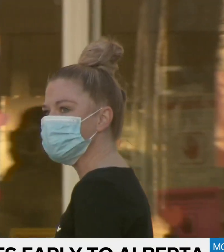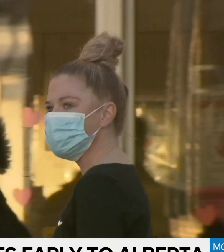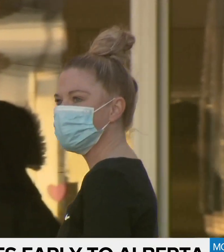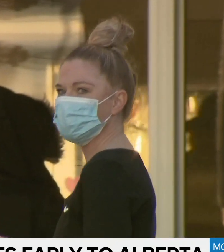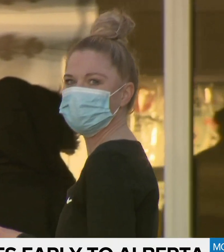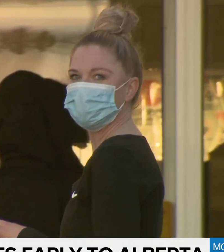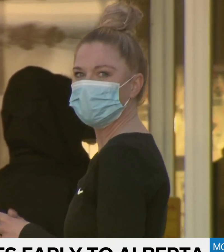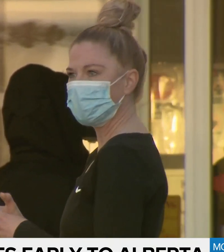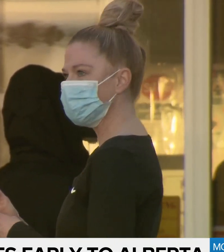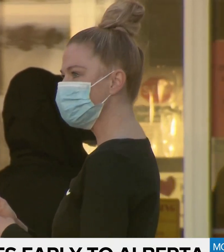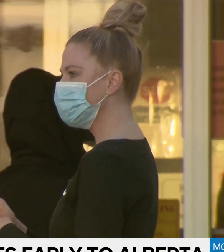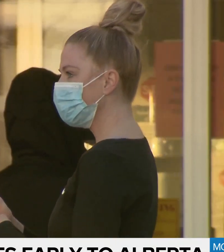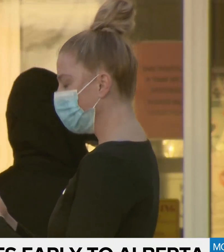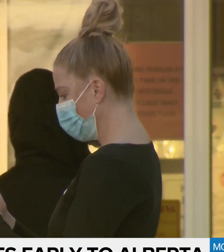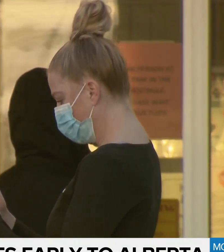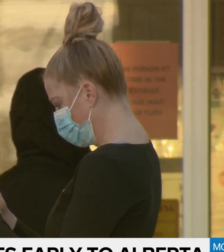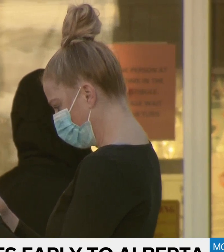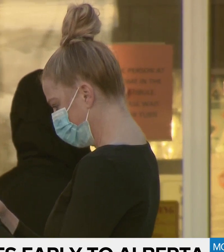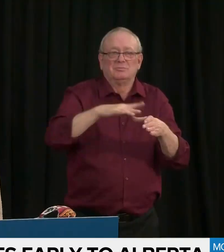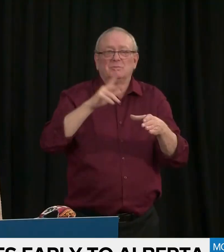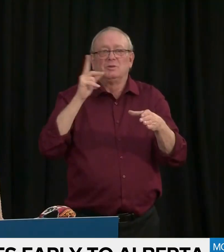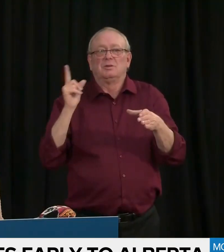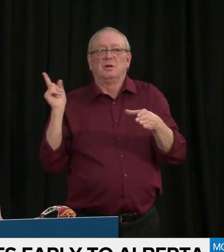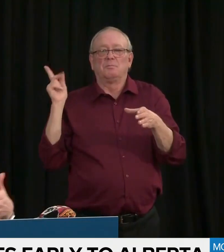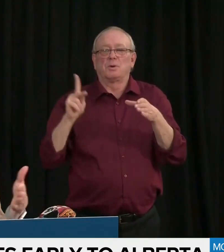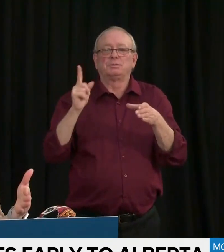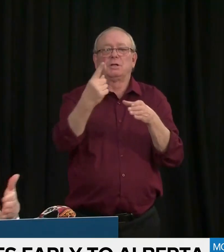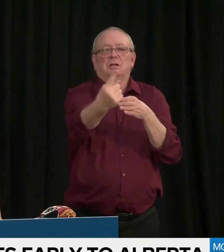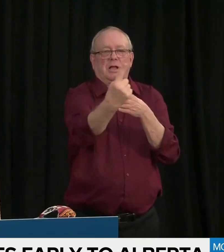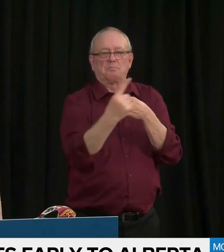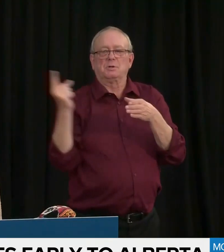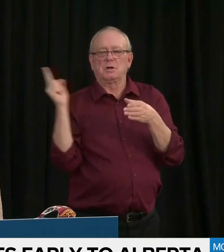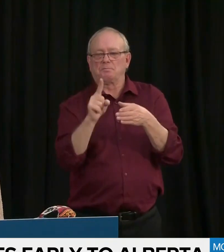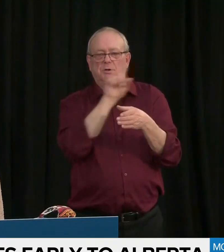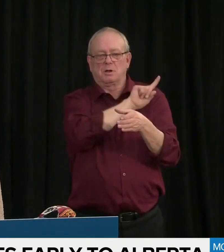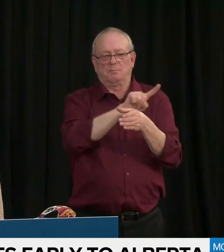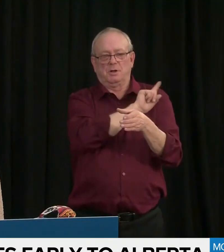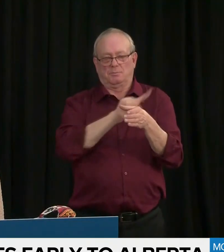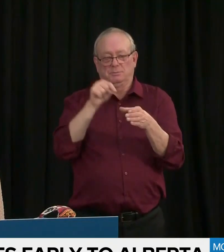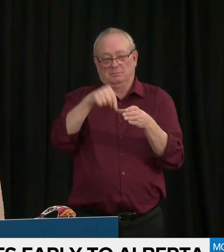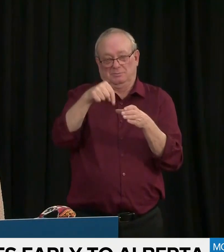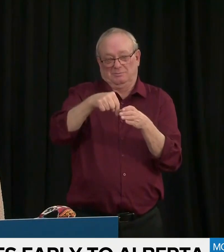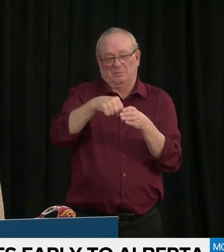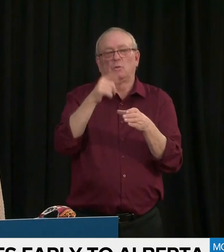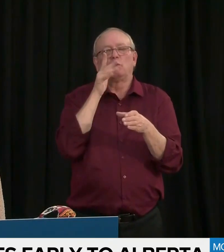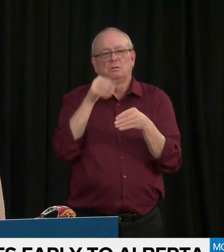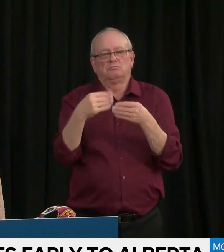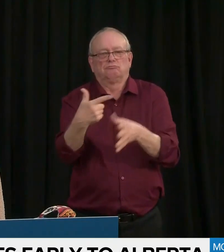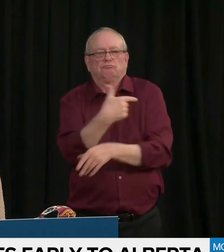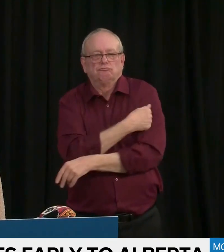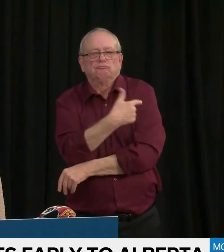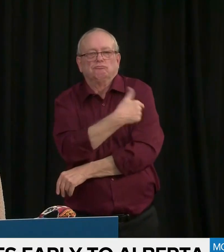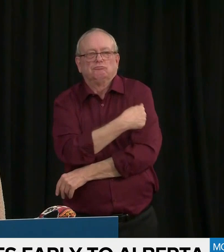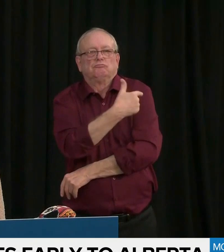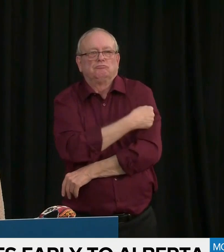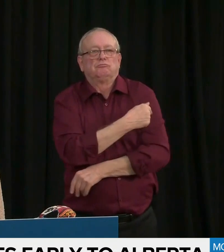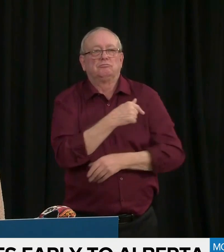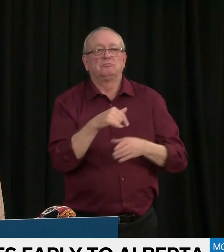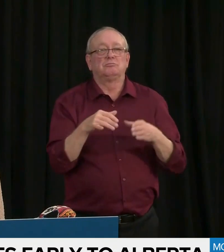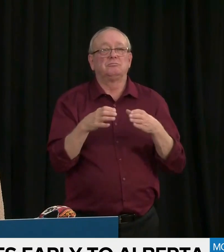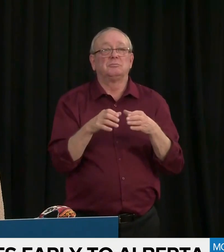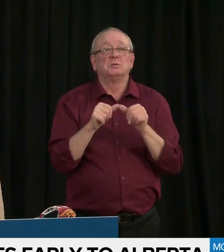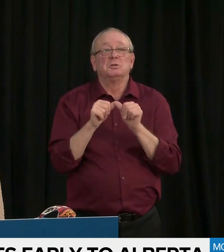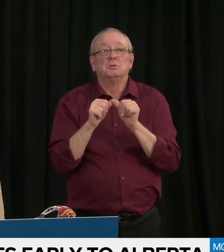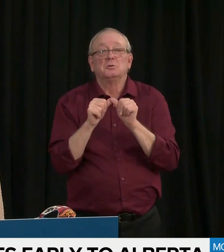this vaccine. We aren't at this point clear on exactly how long that restriction will be in place for. And of course, we're planning to be